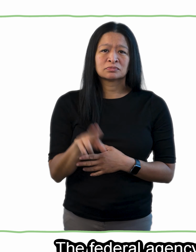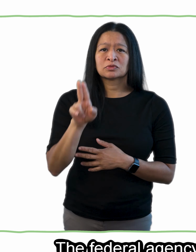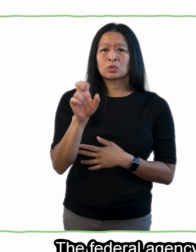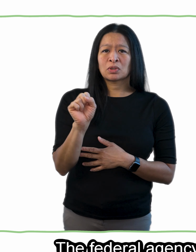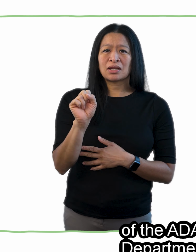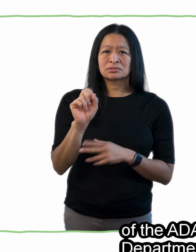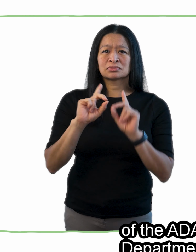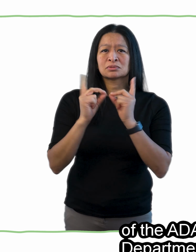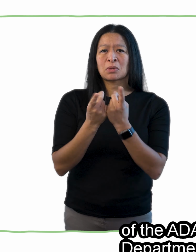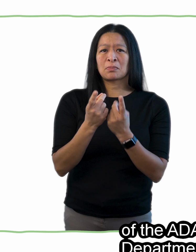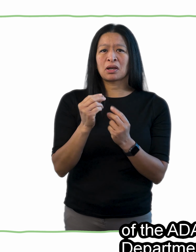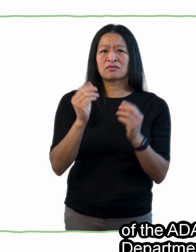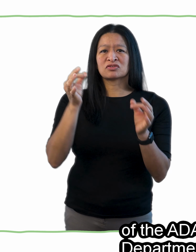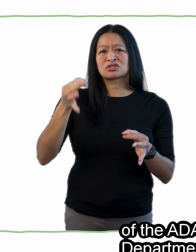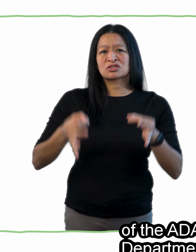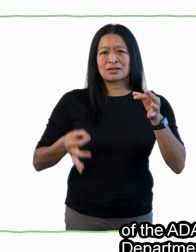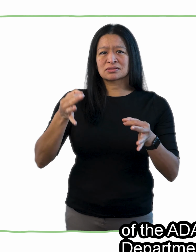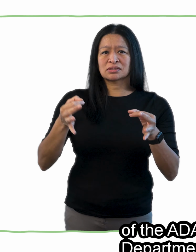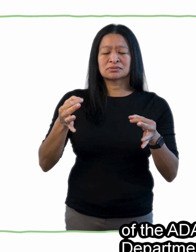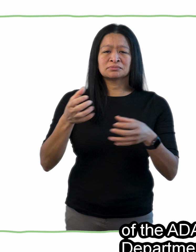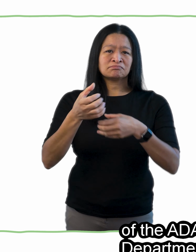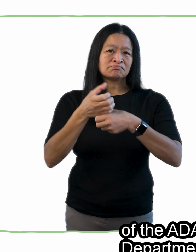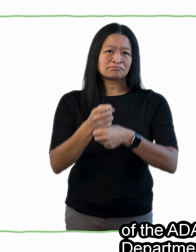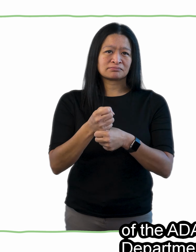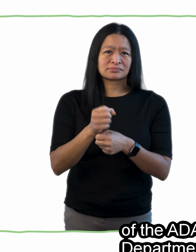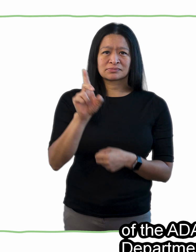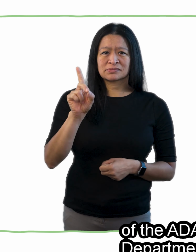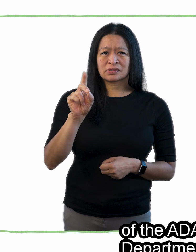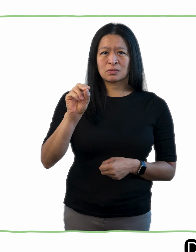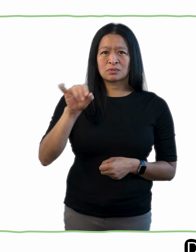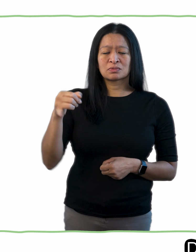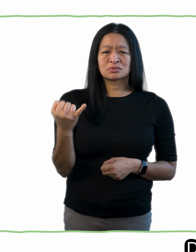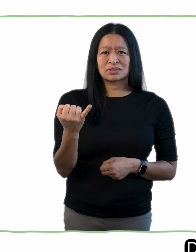II of the ADA is the U.S. Department of Justice, DOJ.